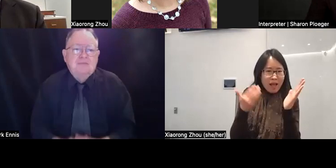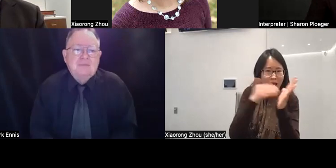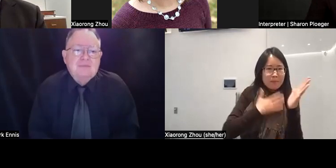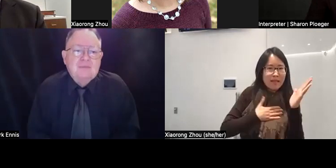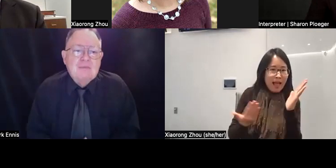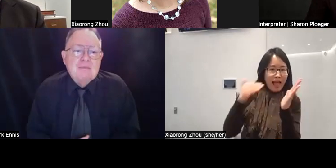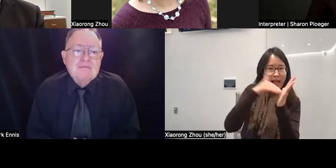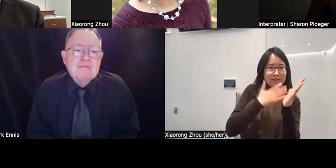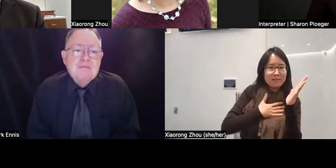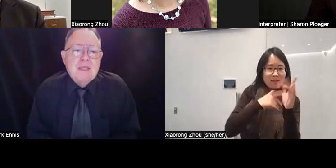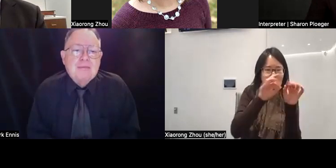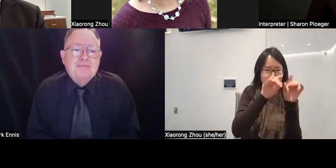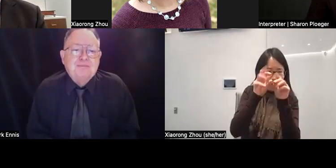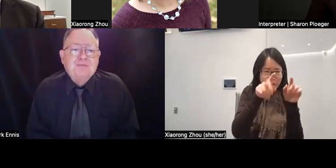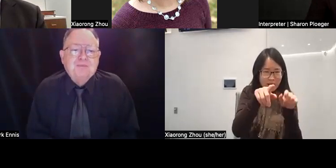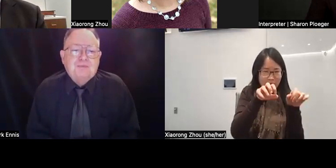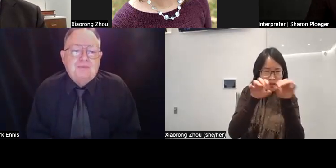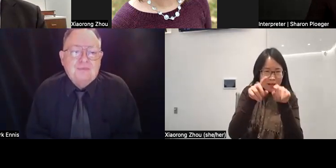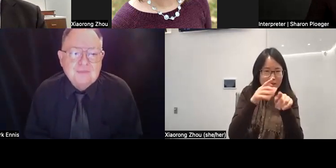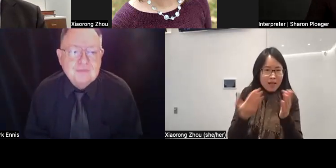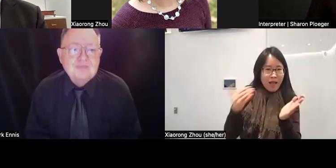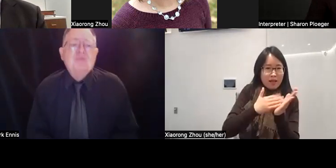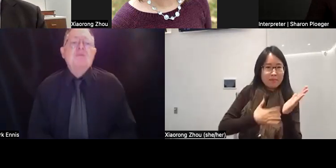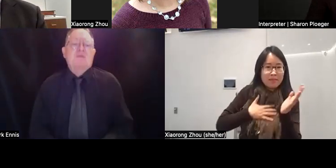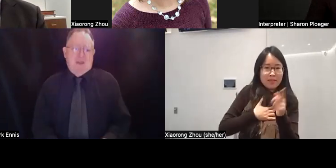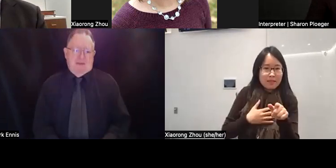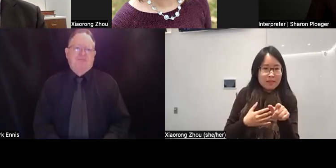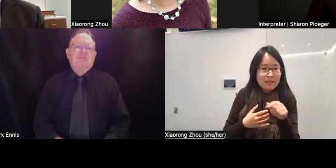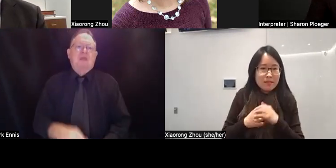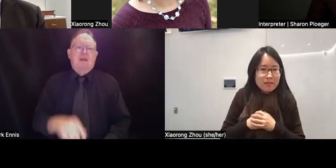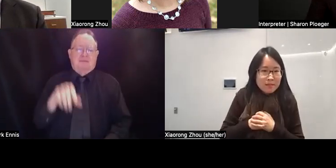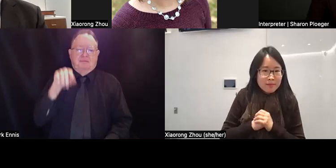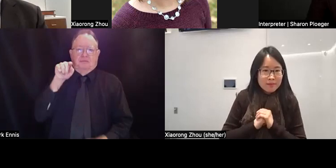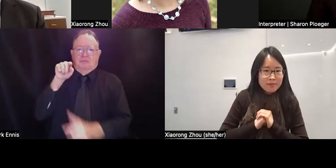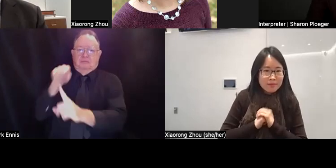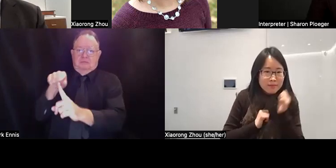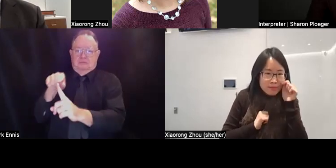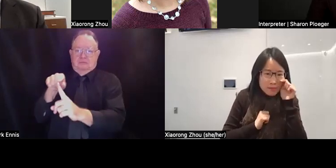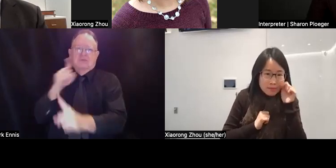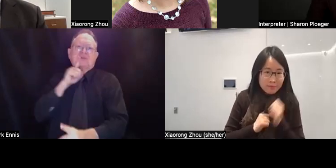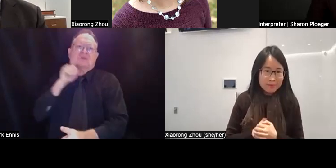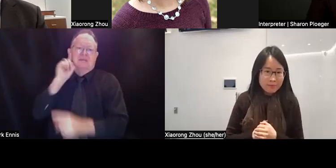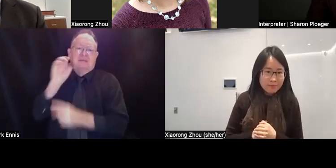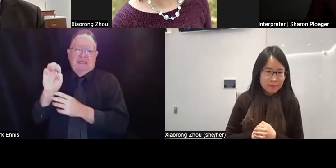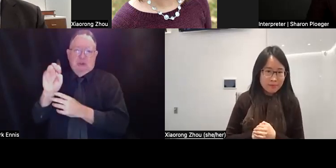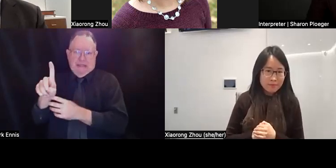I'm sorry, if the interpreter could sign again, please. I didn't understand what the interpreter was saying. Could you repeat the question, please?